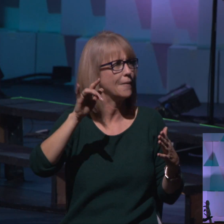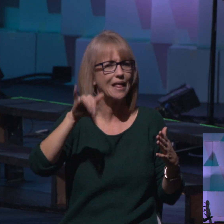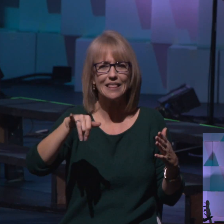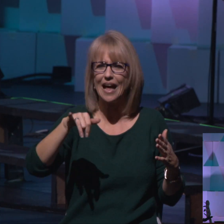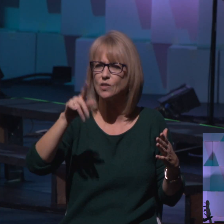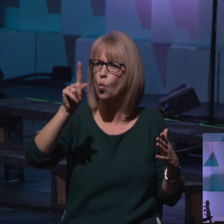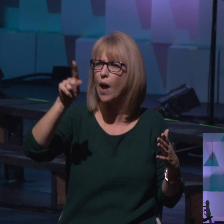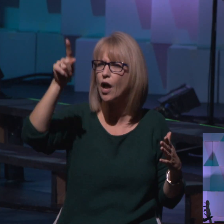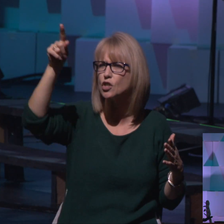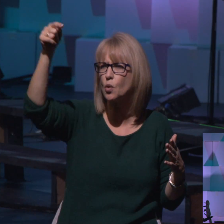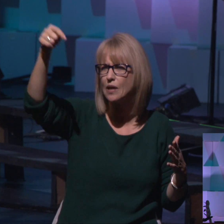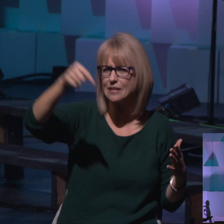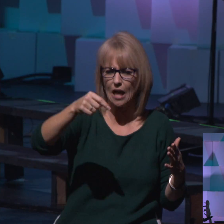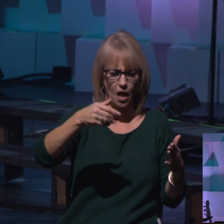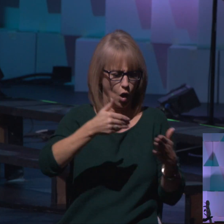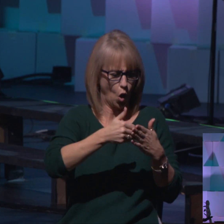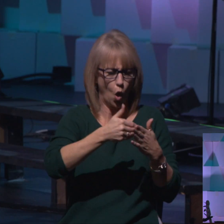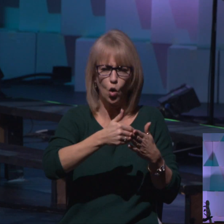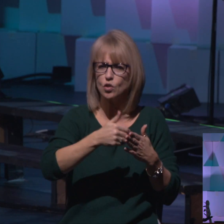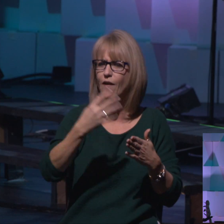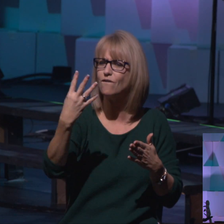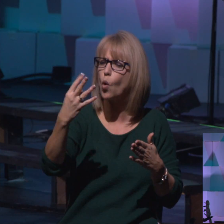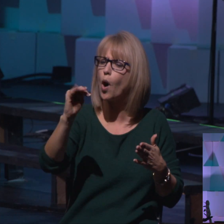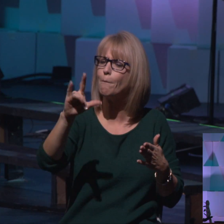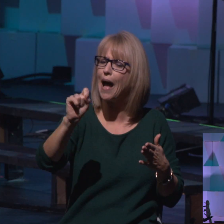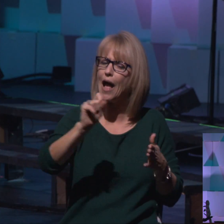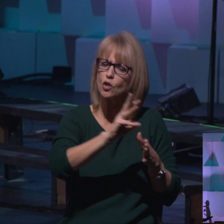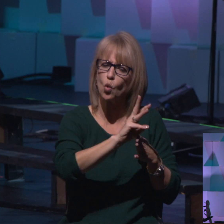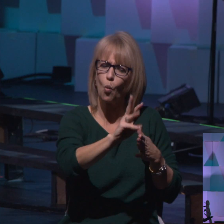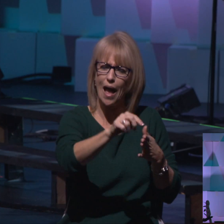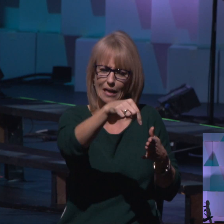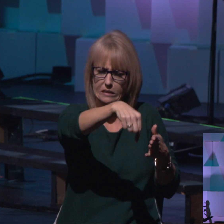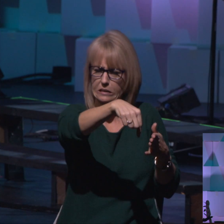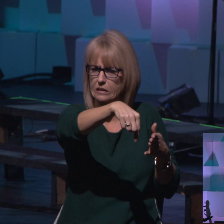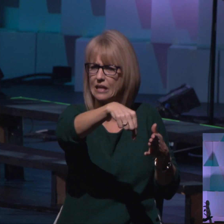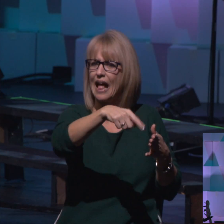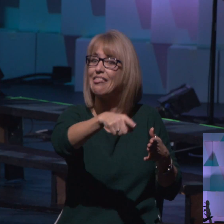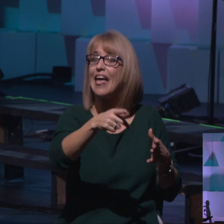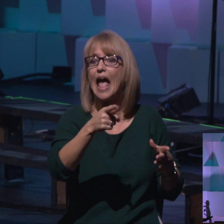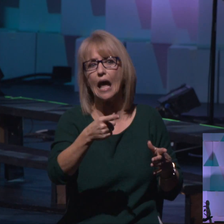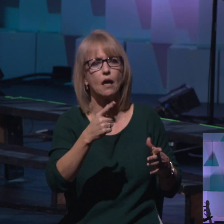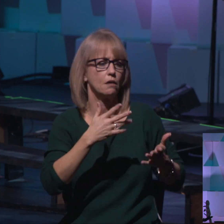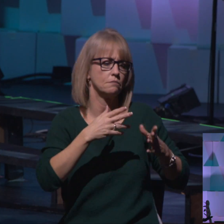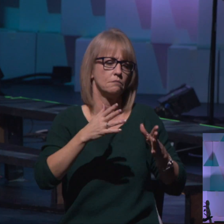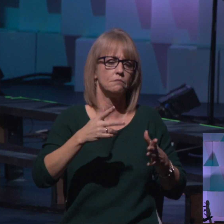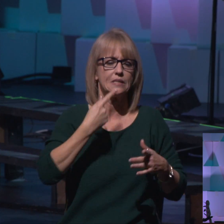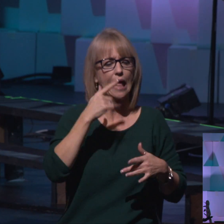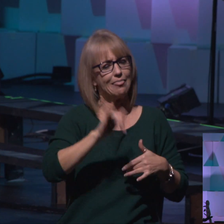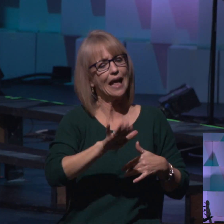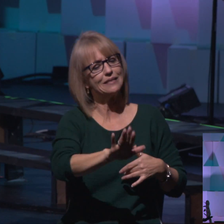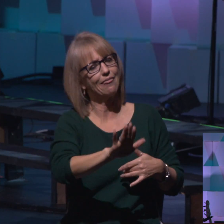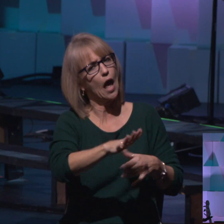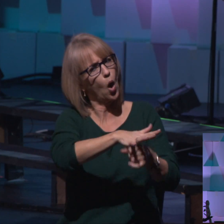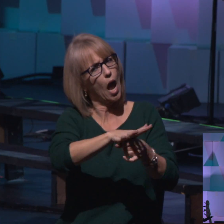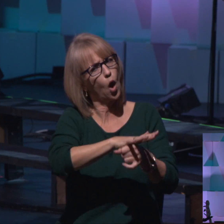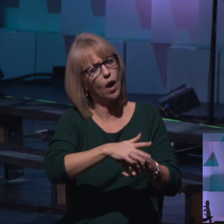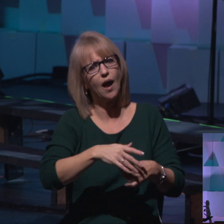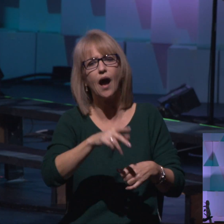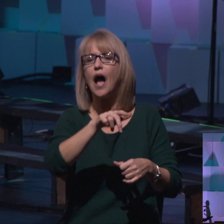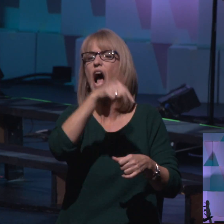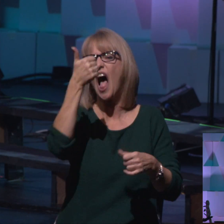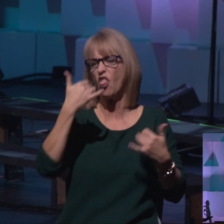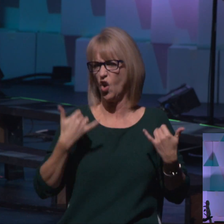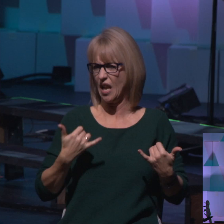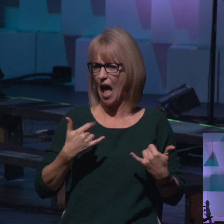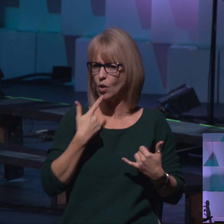she was at, just 4 miles west of Jerusalem. And there's a place there that honors that. Another tradition teaches that it was actually in Hebron, which is even